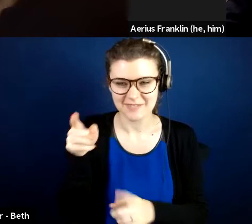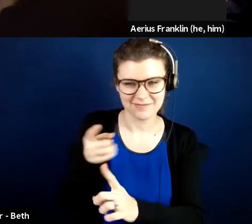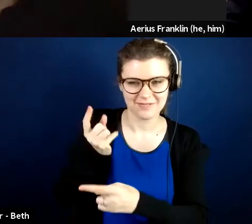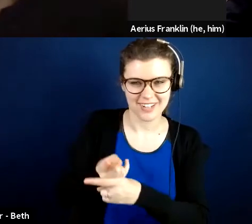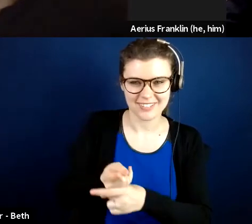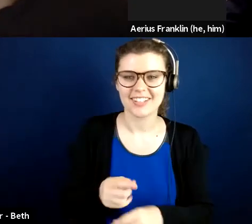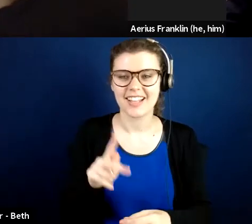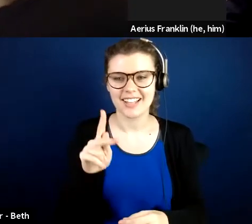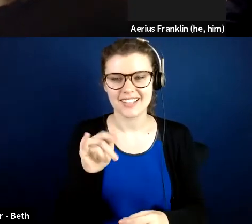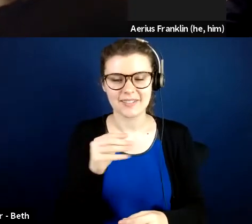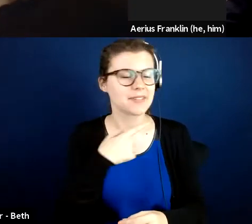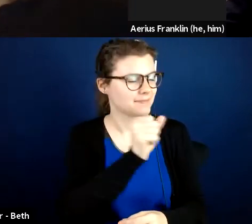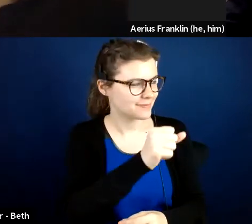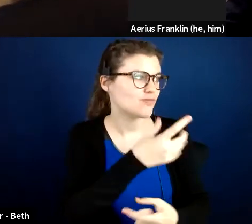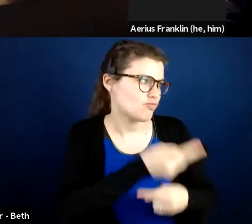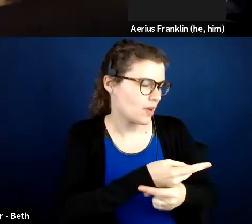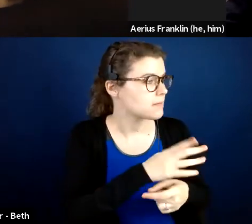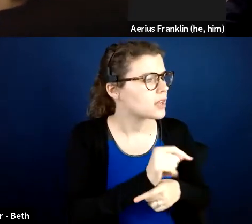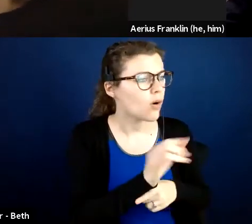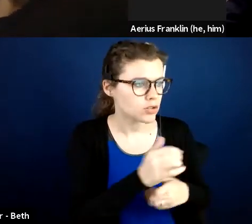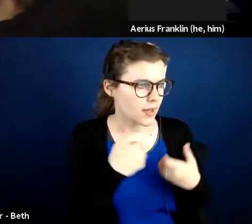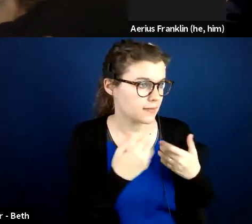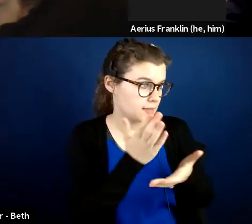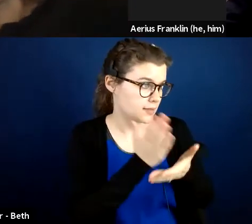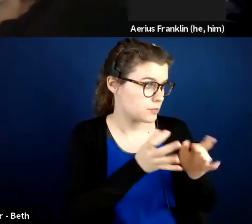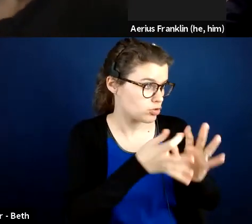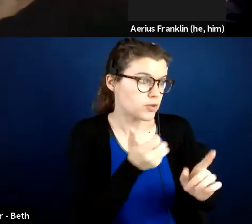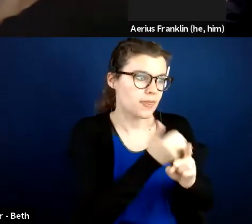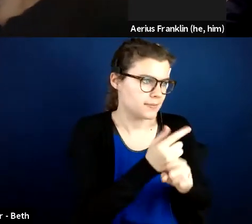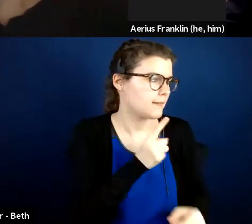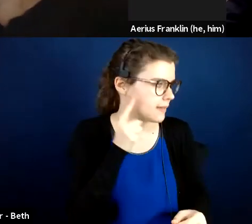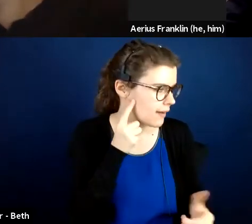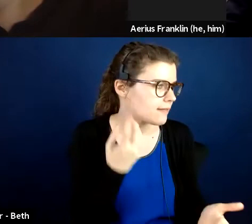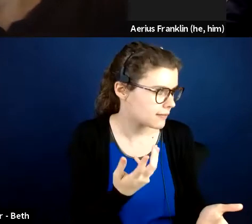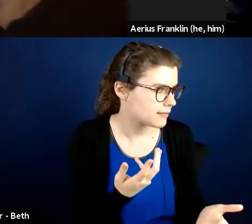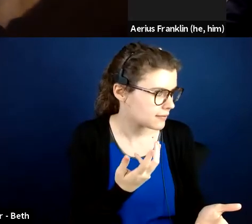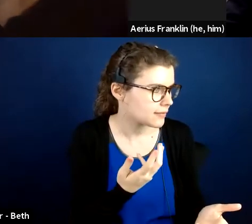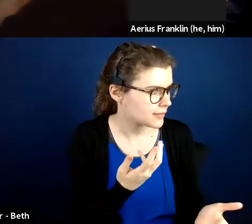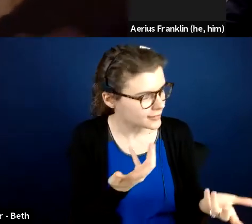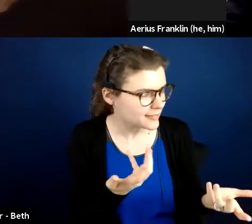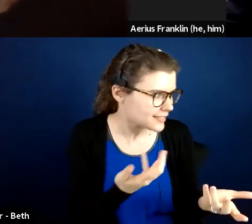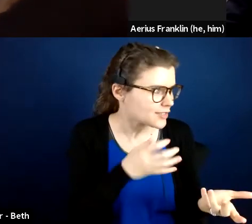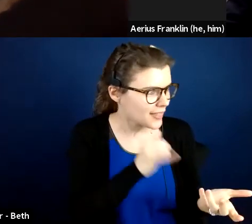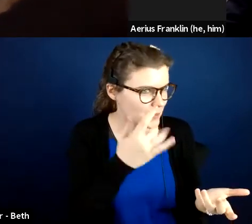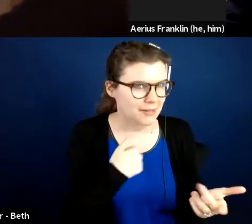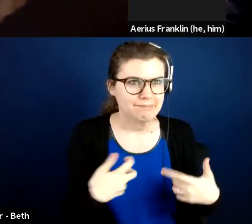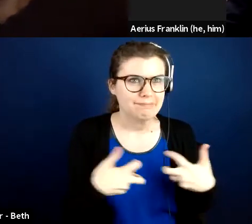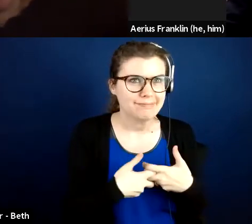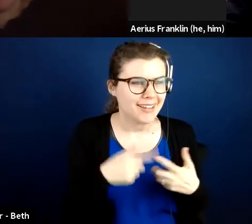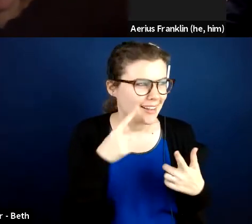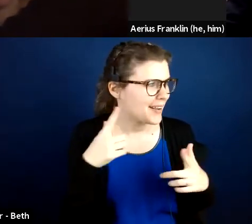going to say. But there's also deaf interpreters that are deaf. And so that's, it also complicates